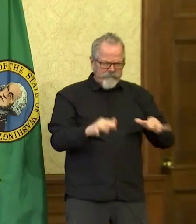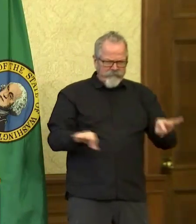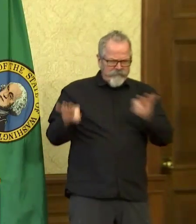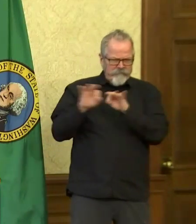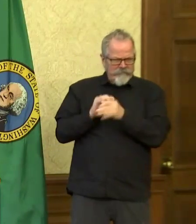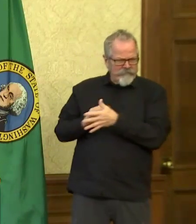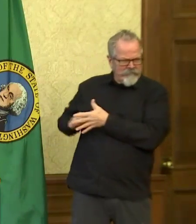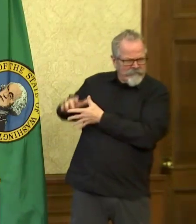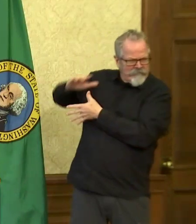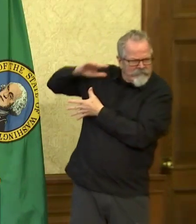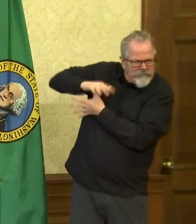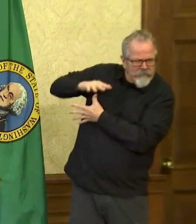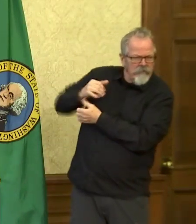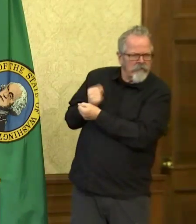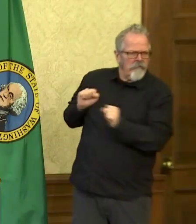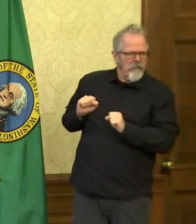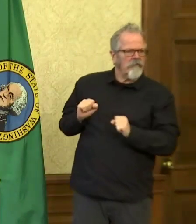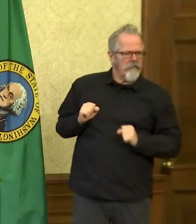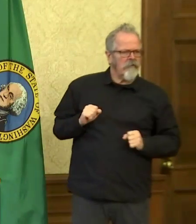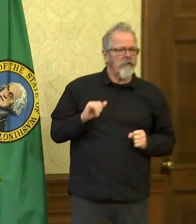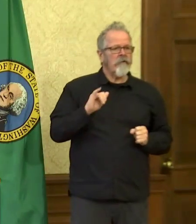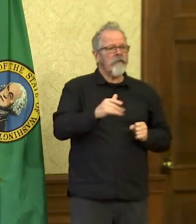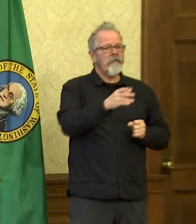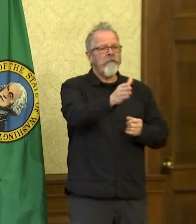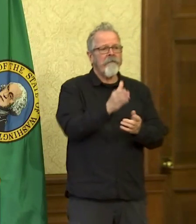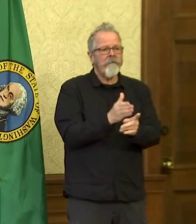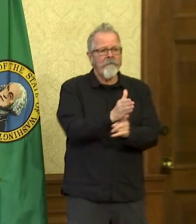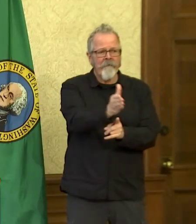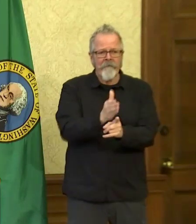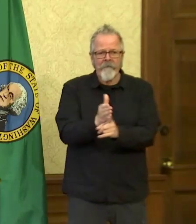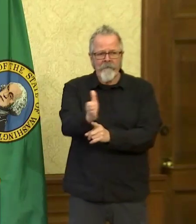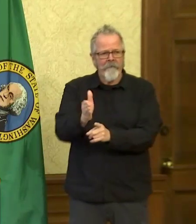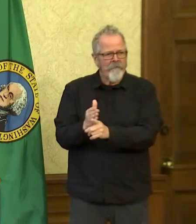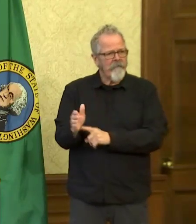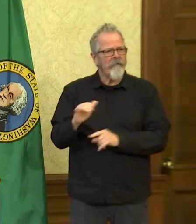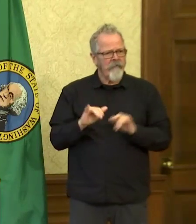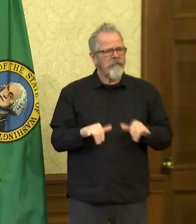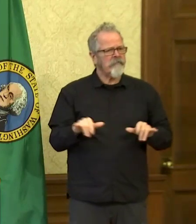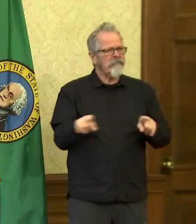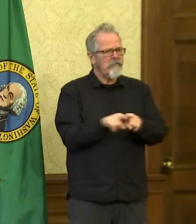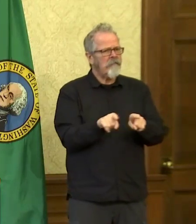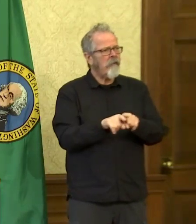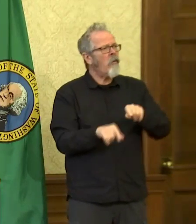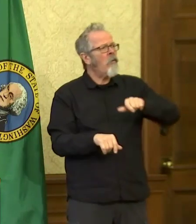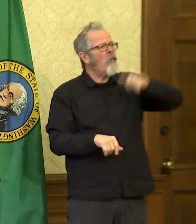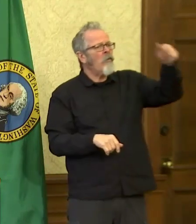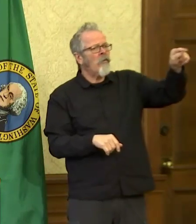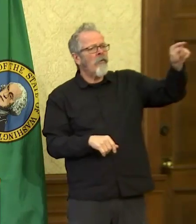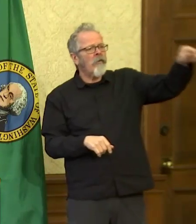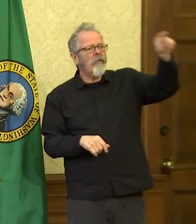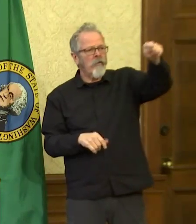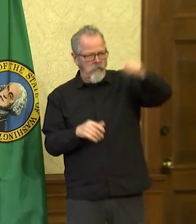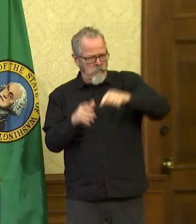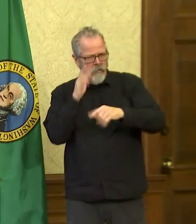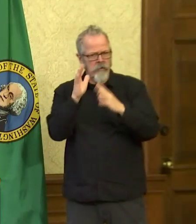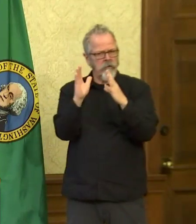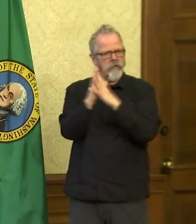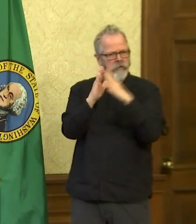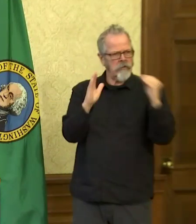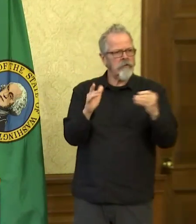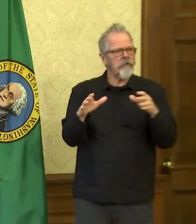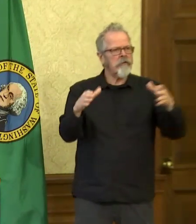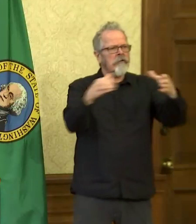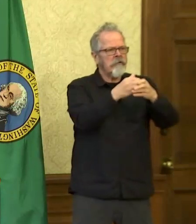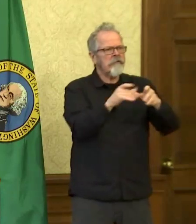going to be a good template as we move forward. Now, obviously, we cannot say when other businesses